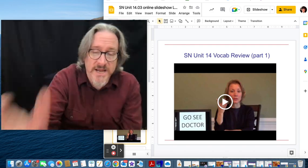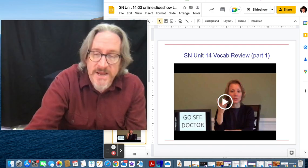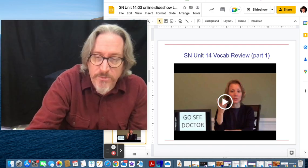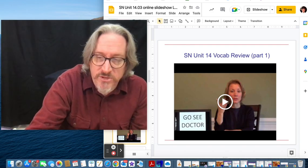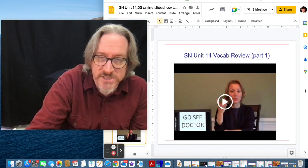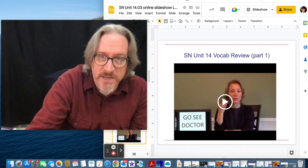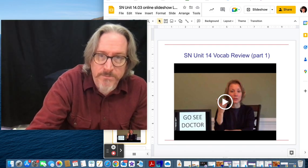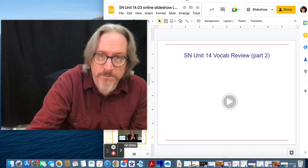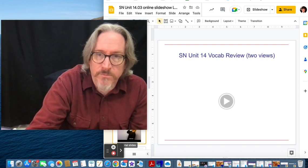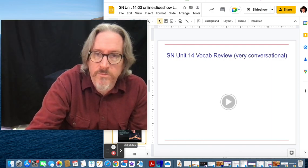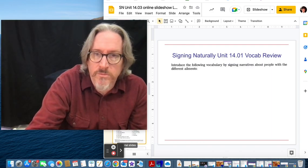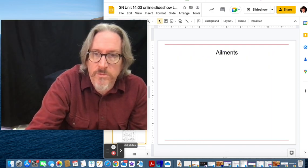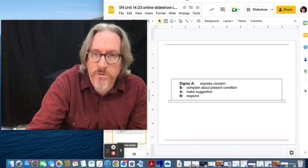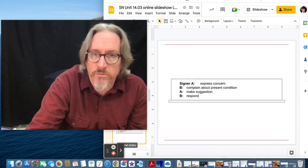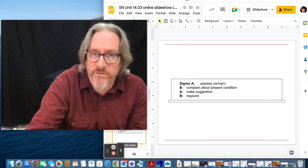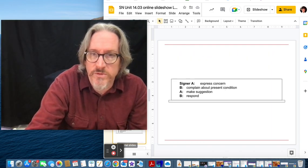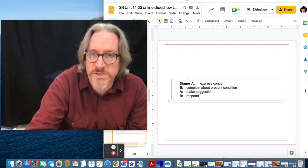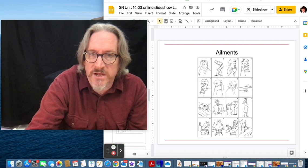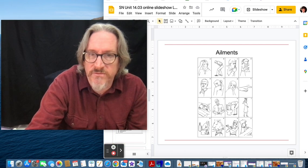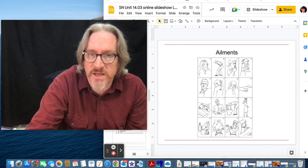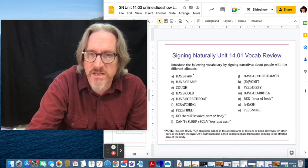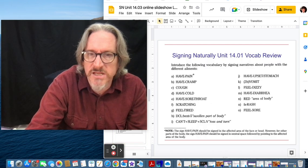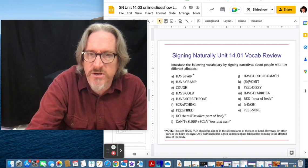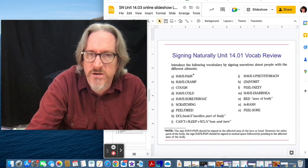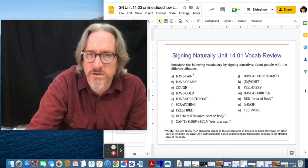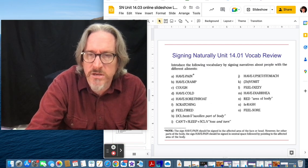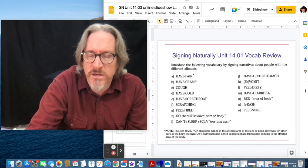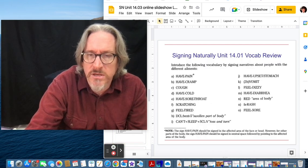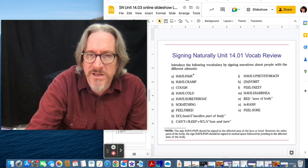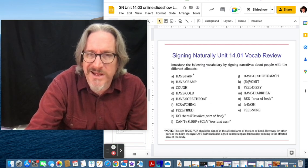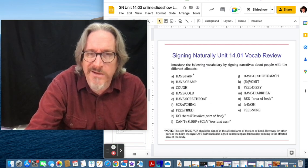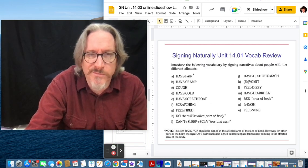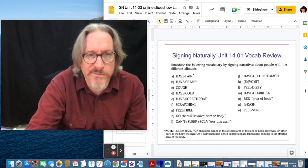then again, I put those same review stuff, and these are